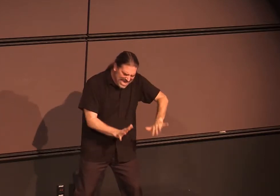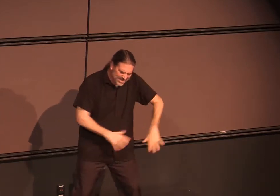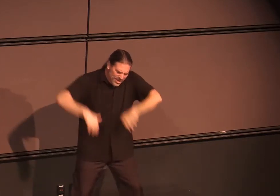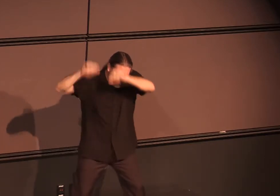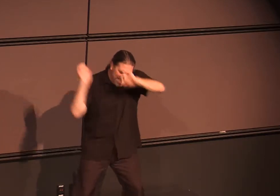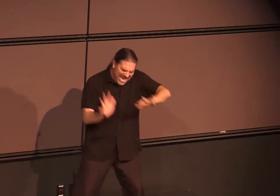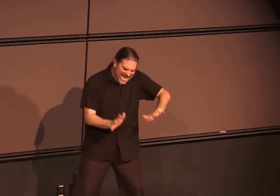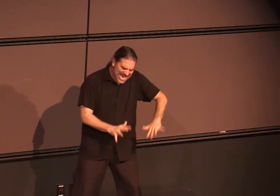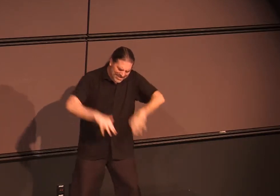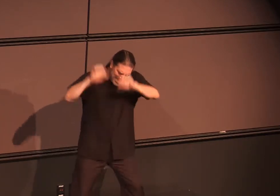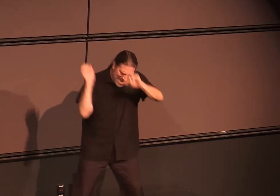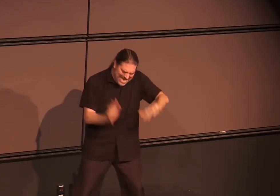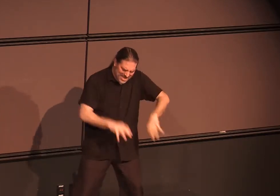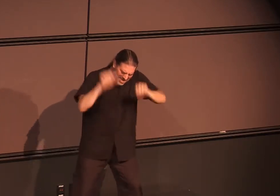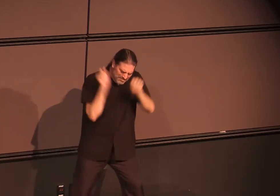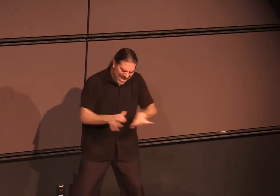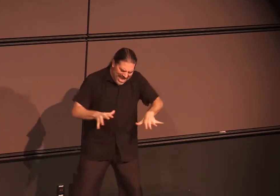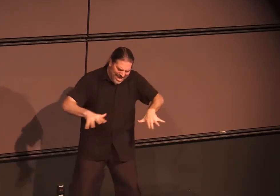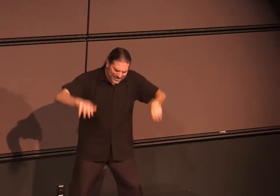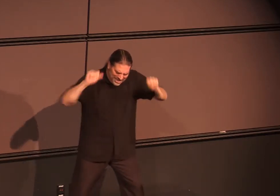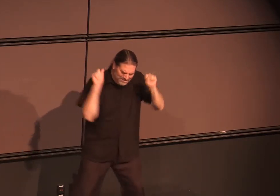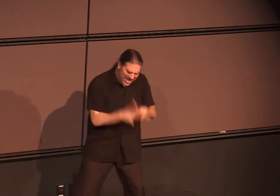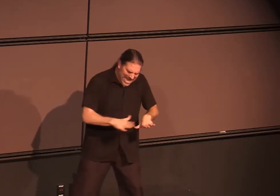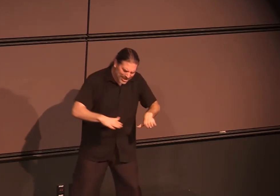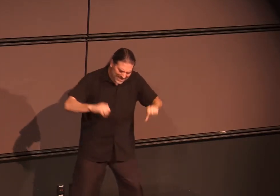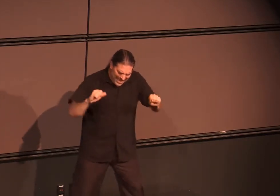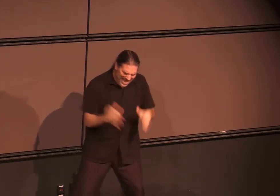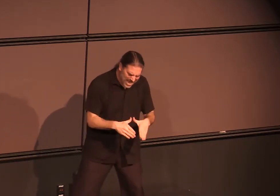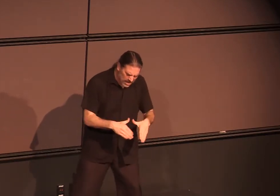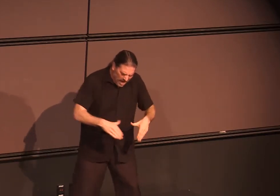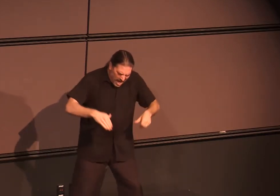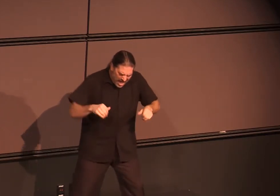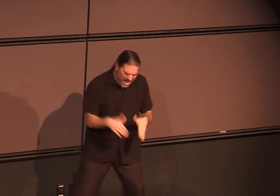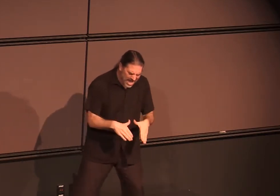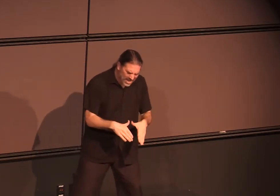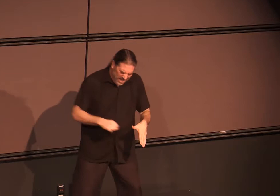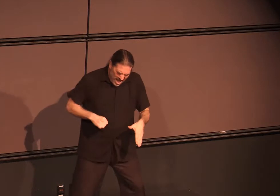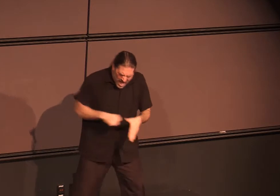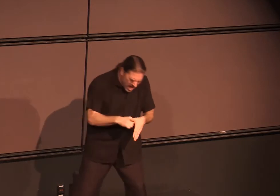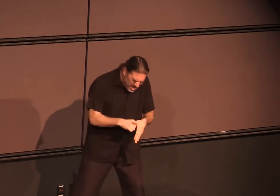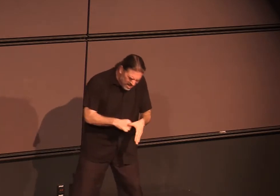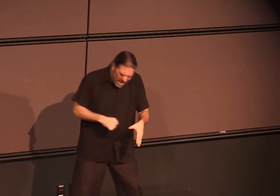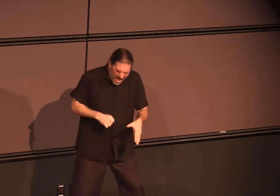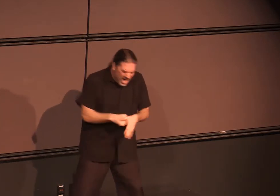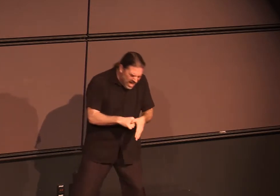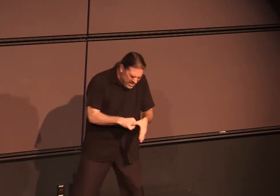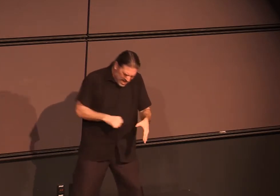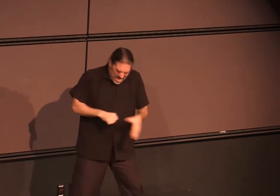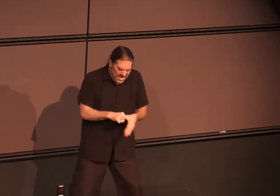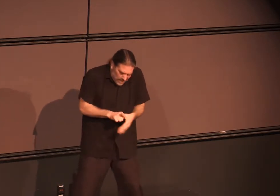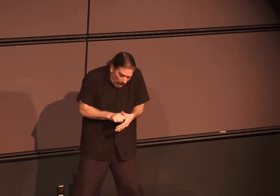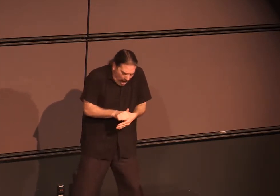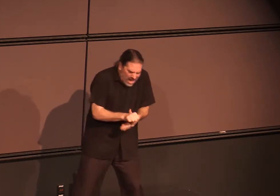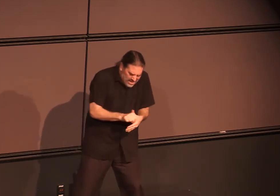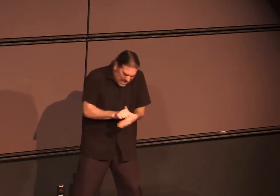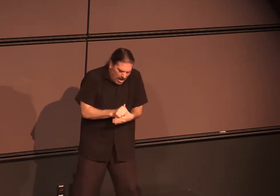Rain splashing, her lips opening and closing till the little head pushes